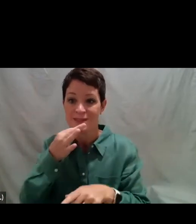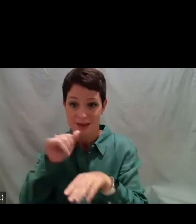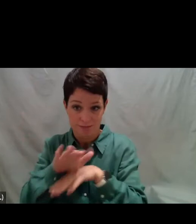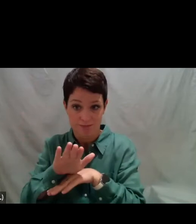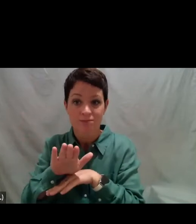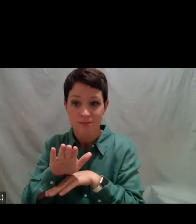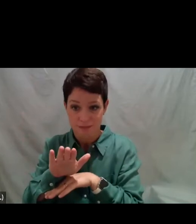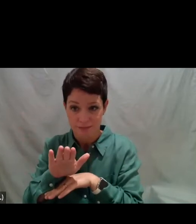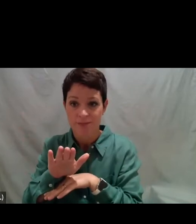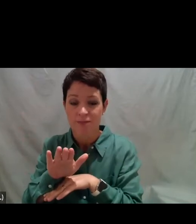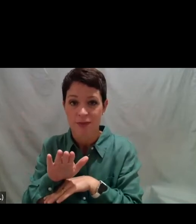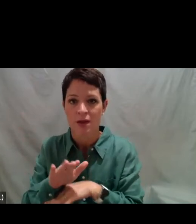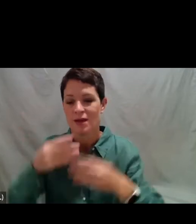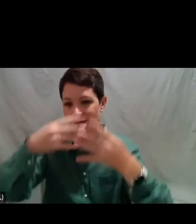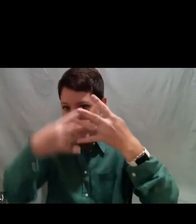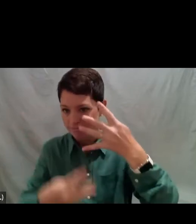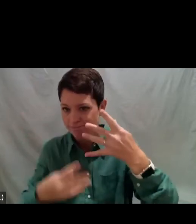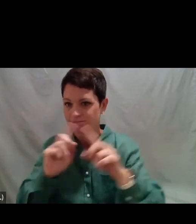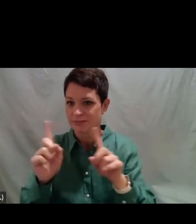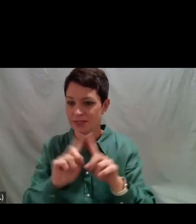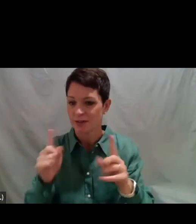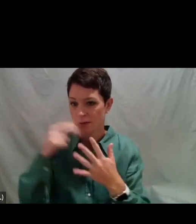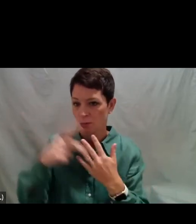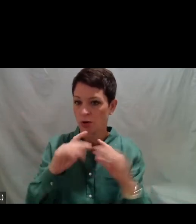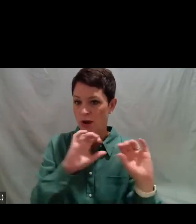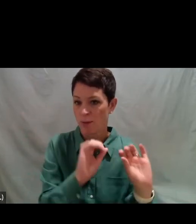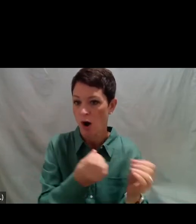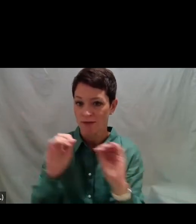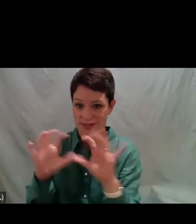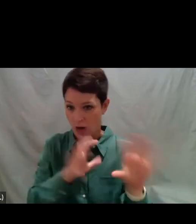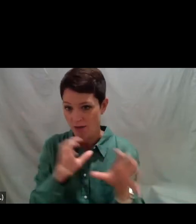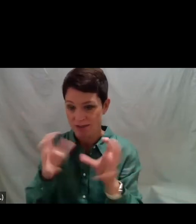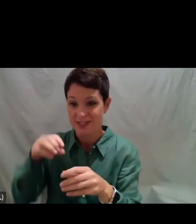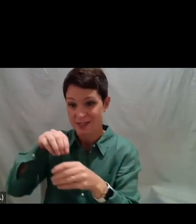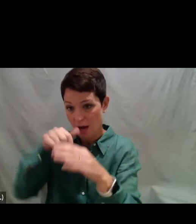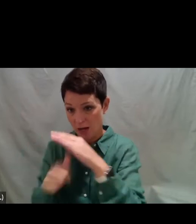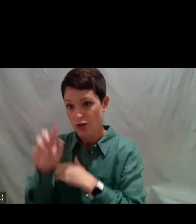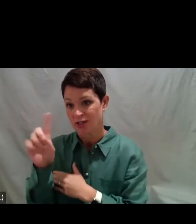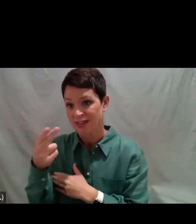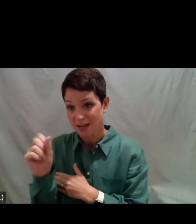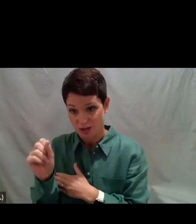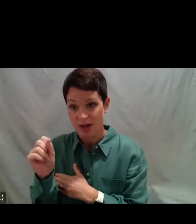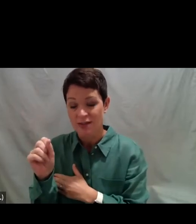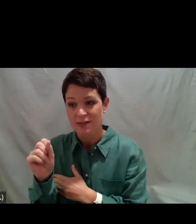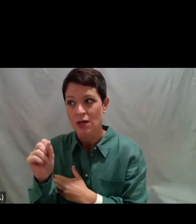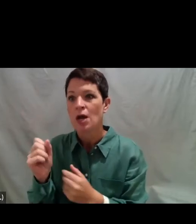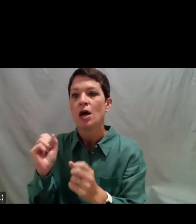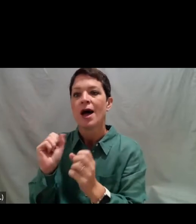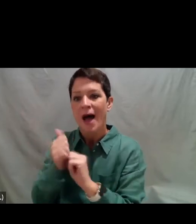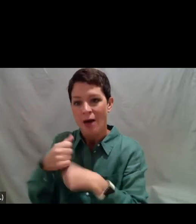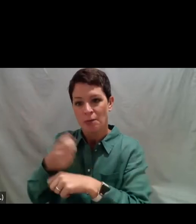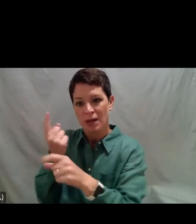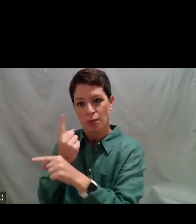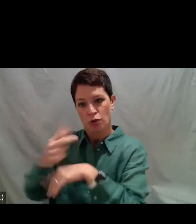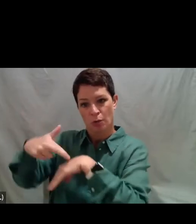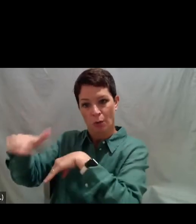about all of the other program offices within DHS making appropriate referrals